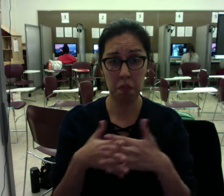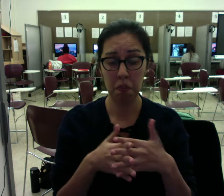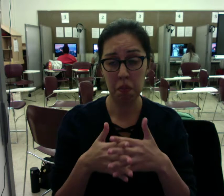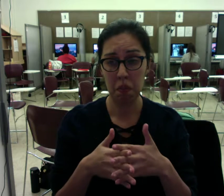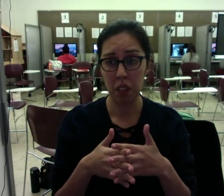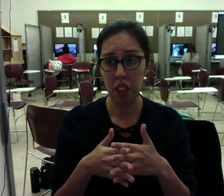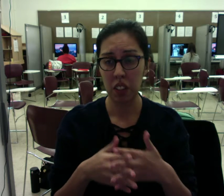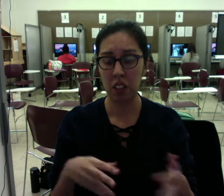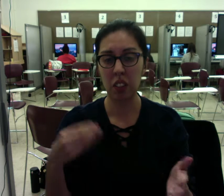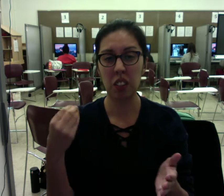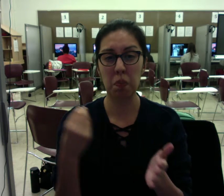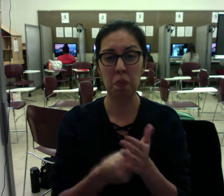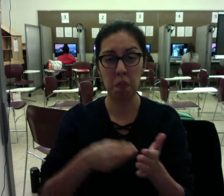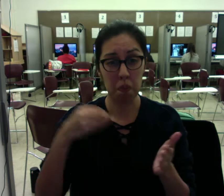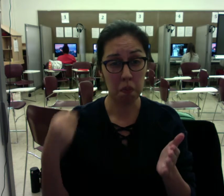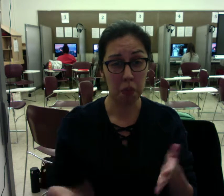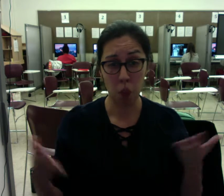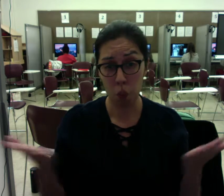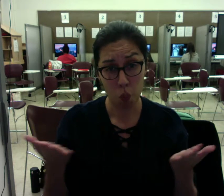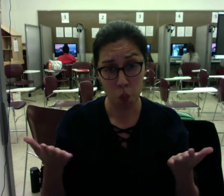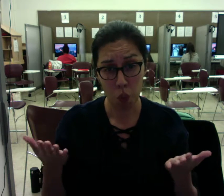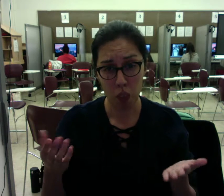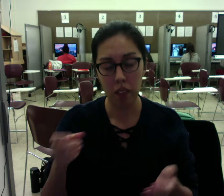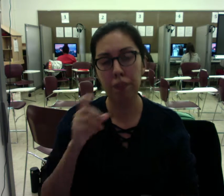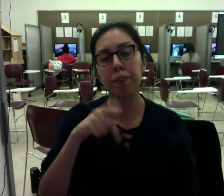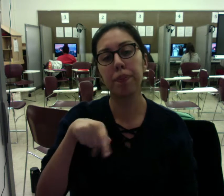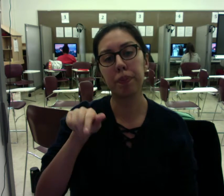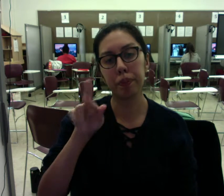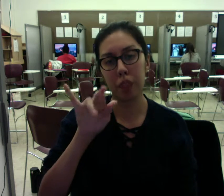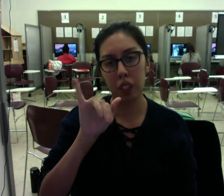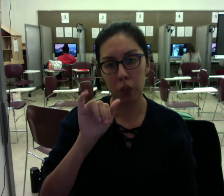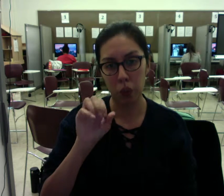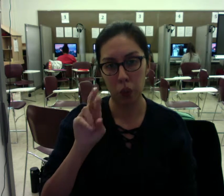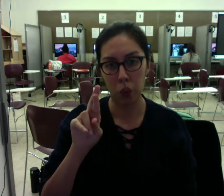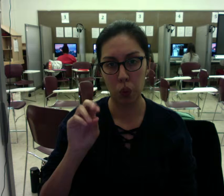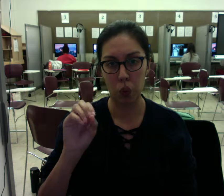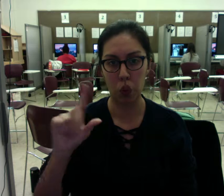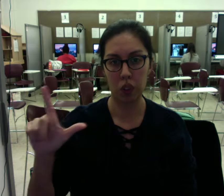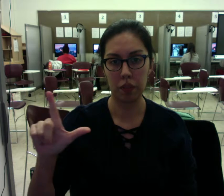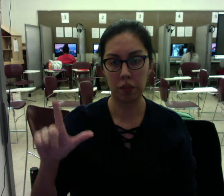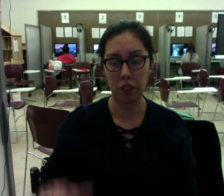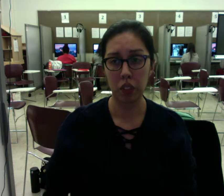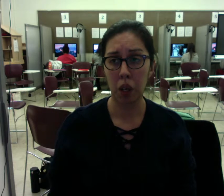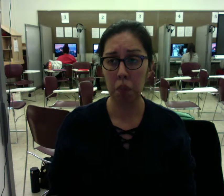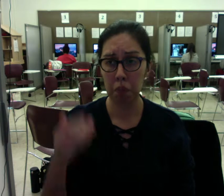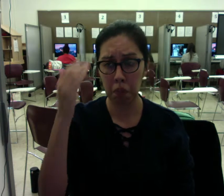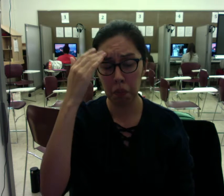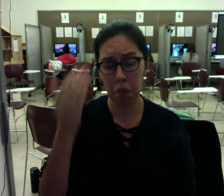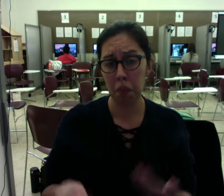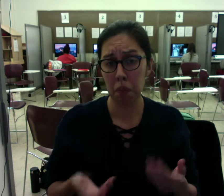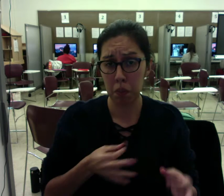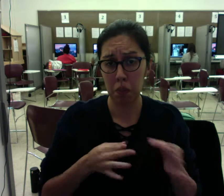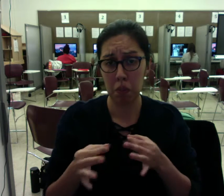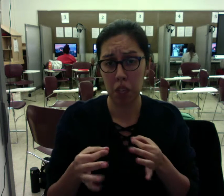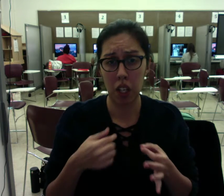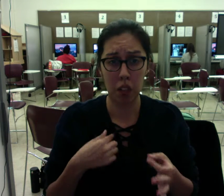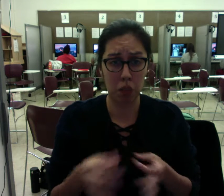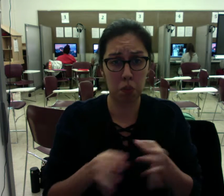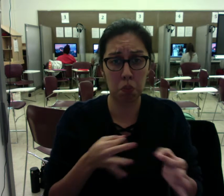payroll. So I thought that it might be interesting to kind of talk a little bit about how time cards actually get translated and become checks, that process and how